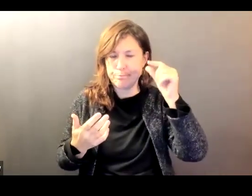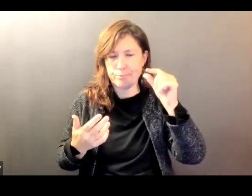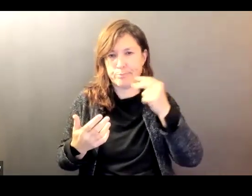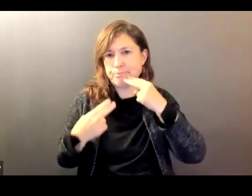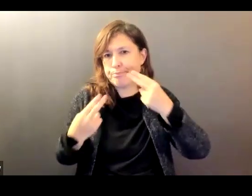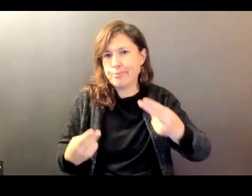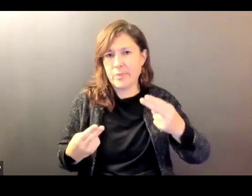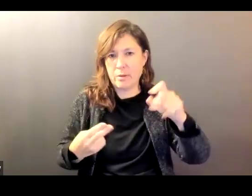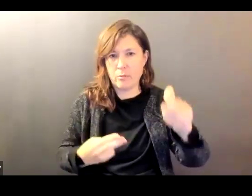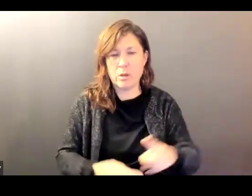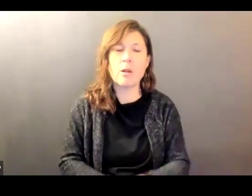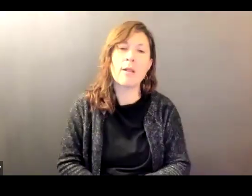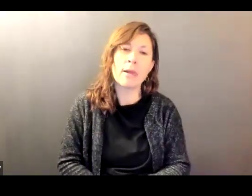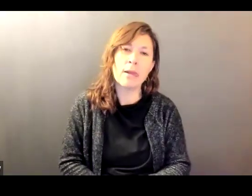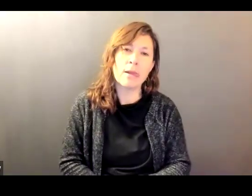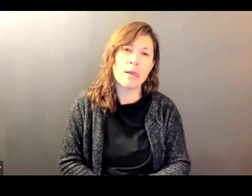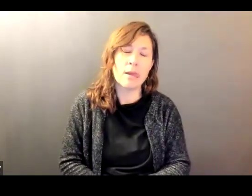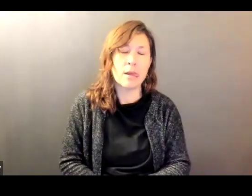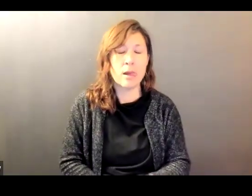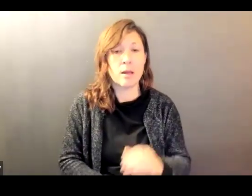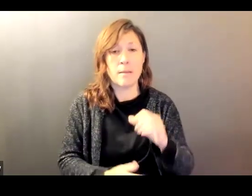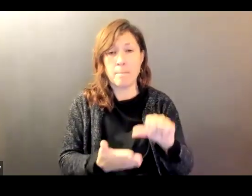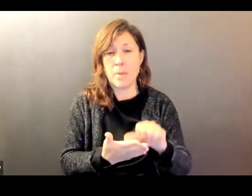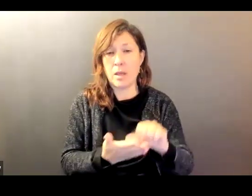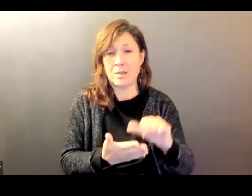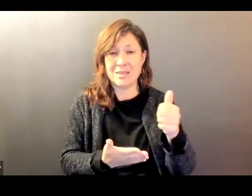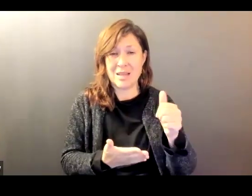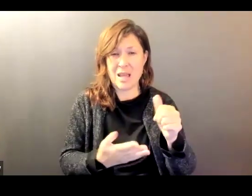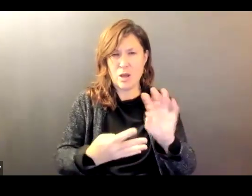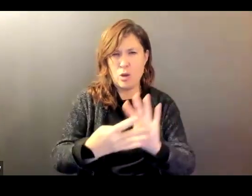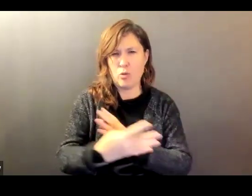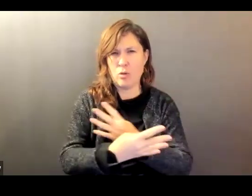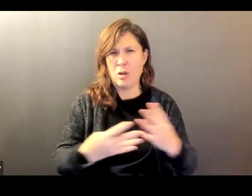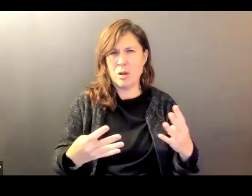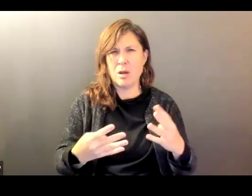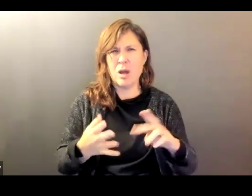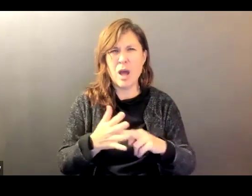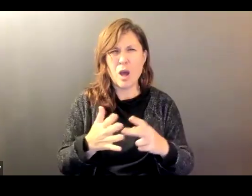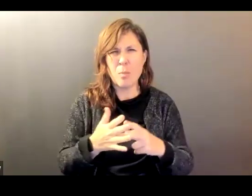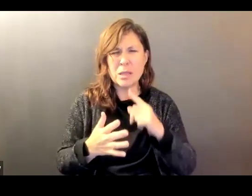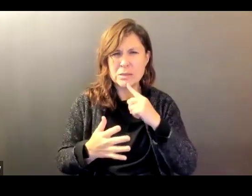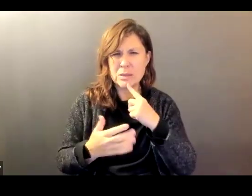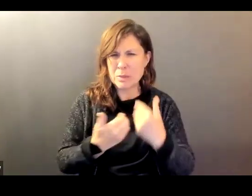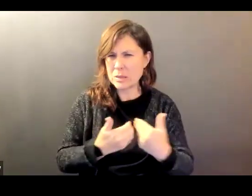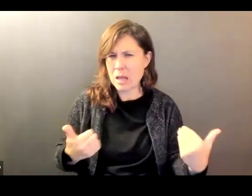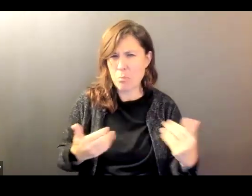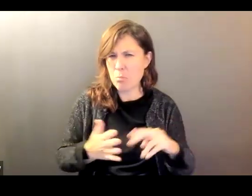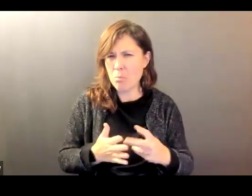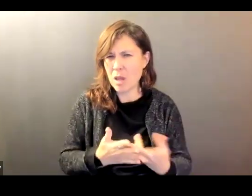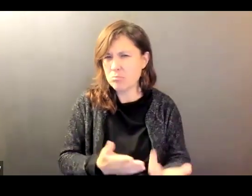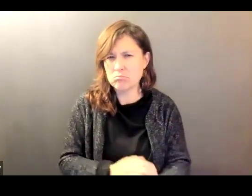in graph on page 10. What is substantially separate here?